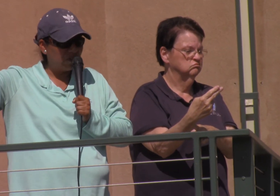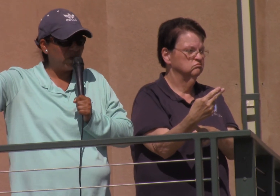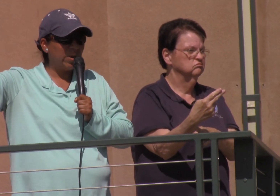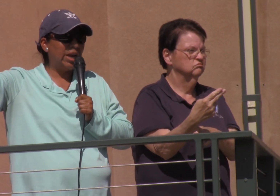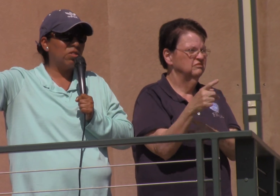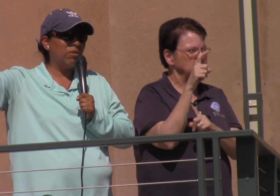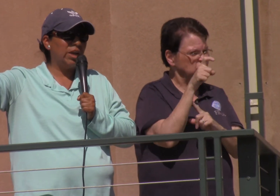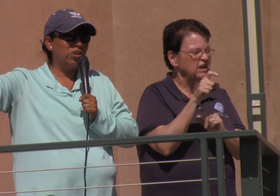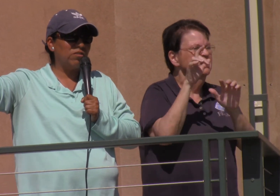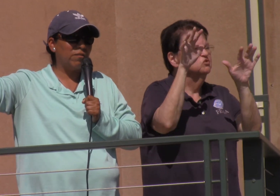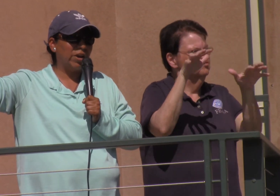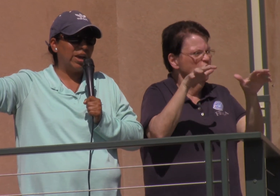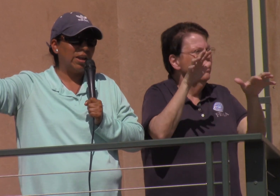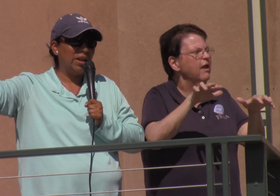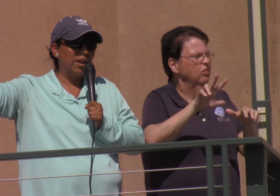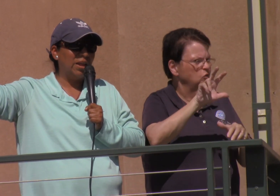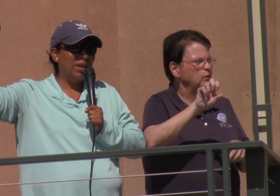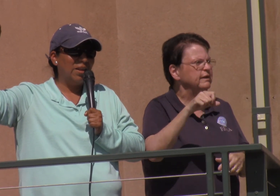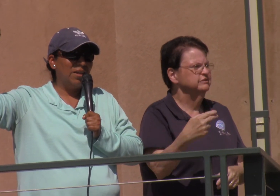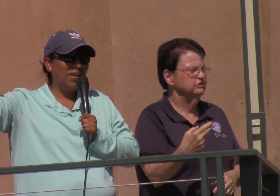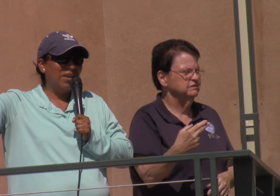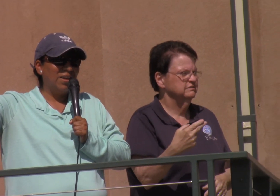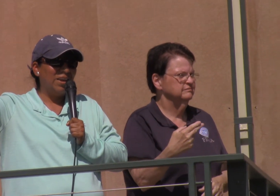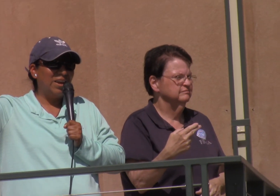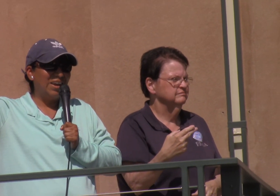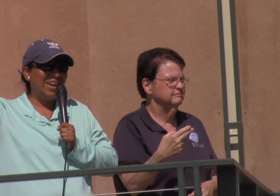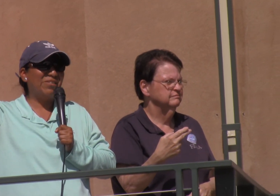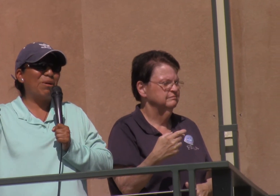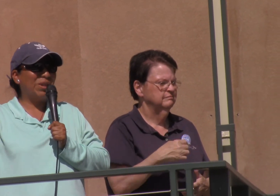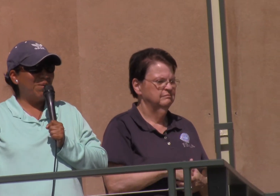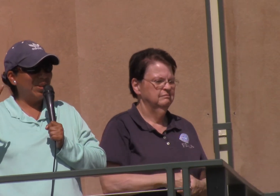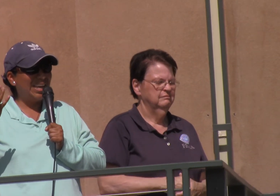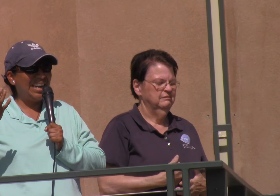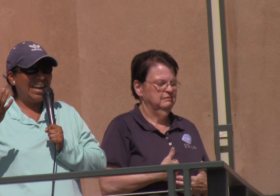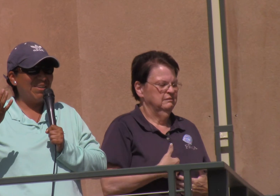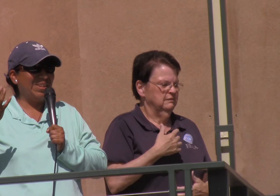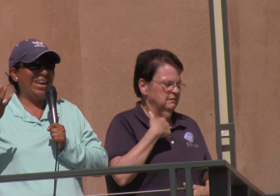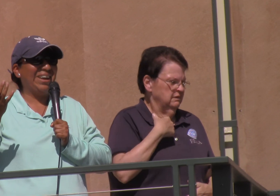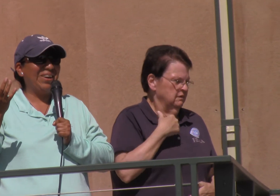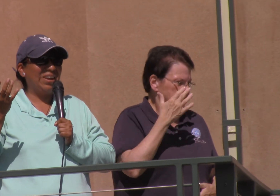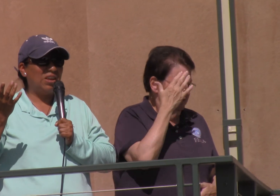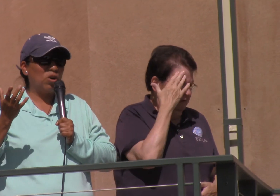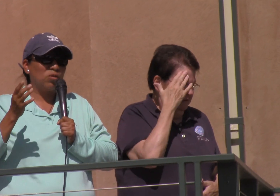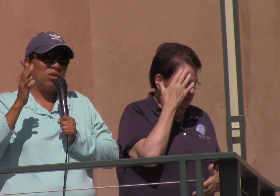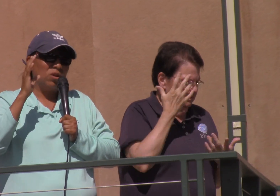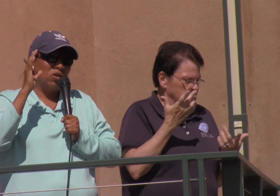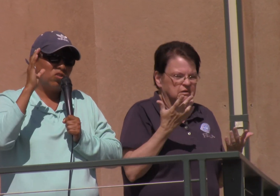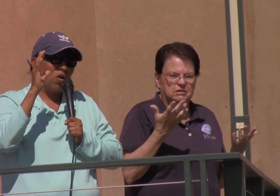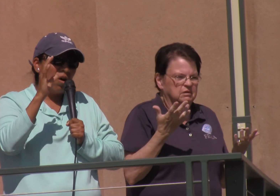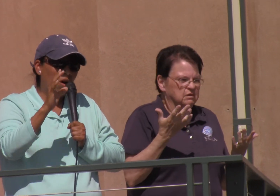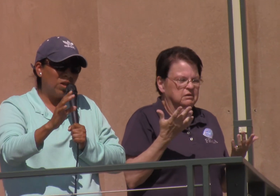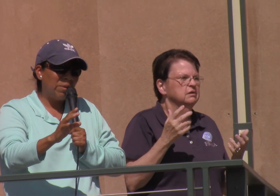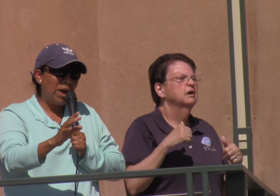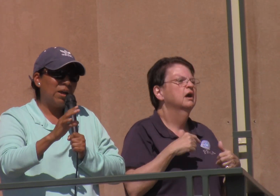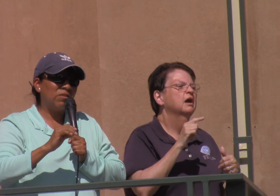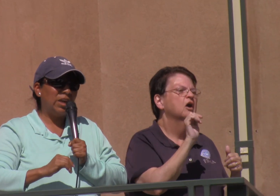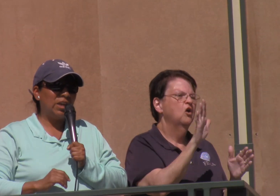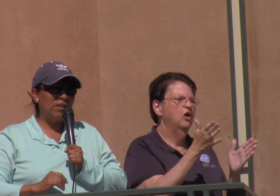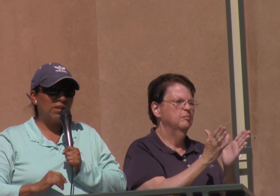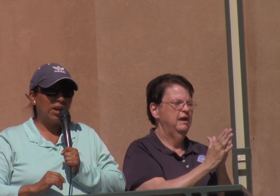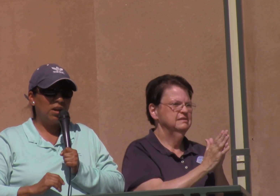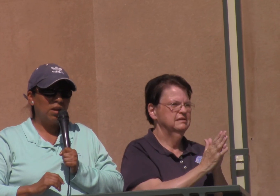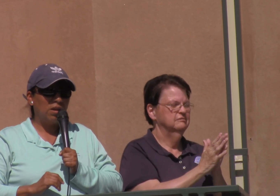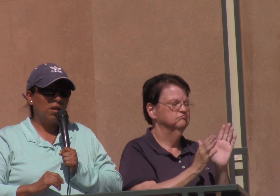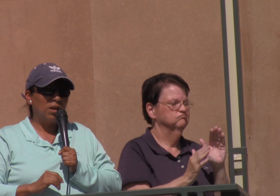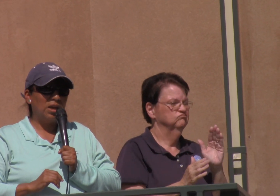she has to rain 3 inches of rain. And so I'm looking at him like, he goes, so all I'm asking,